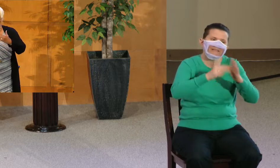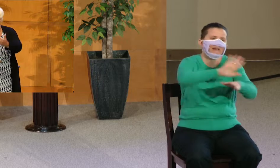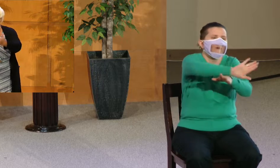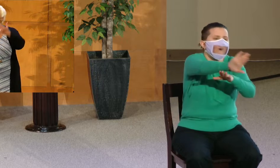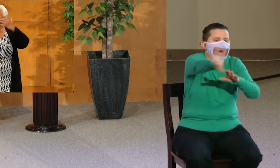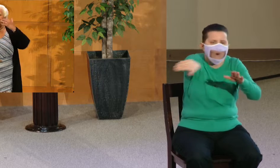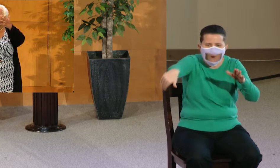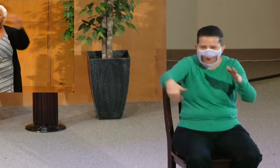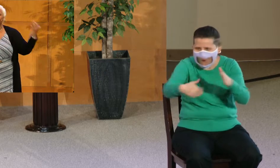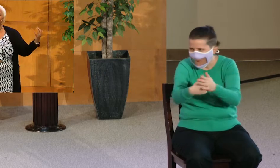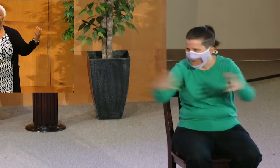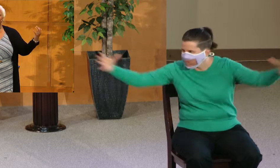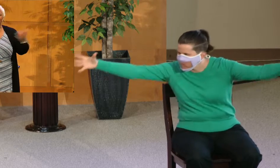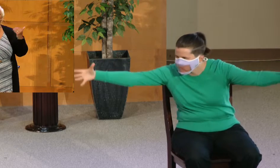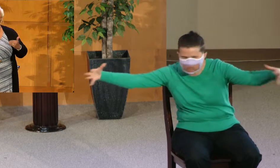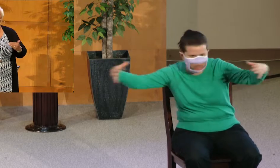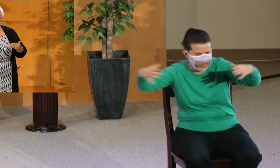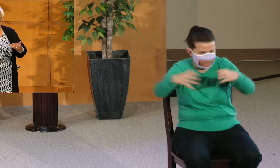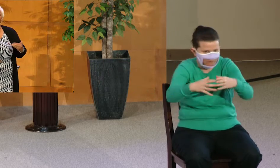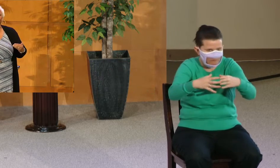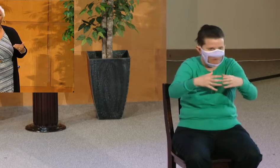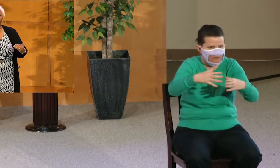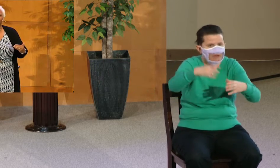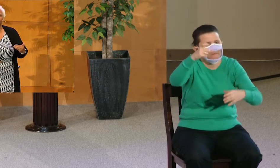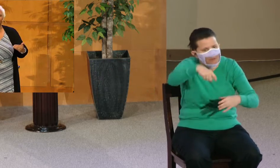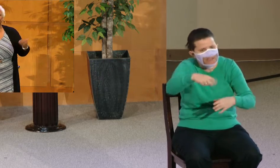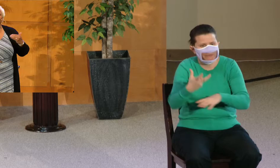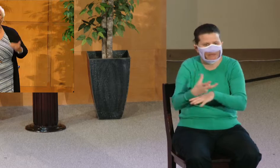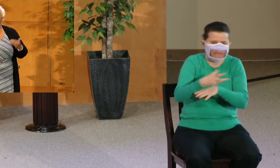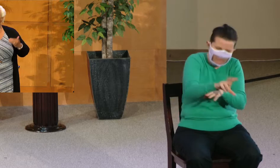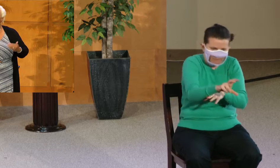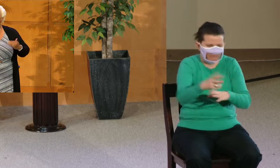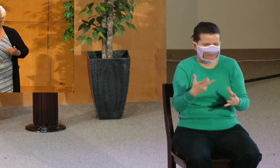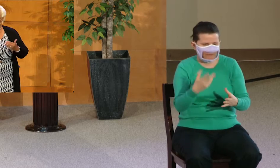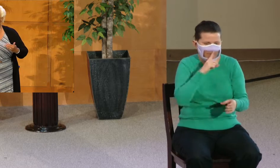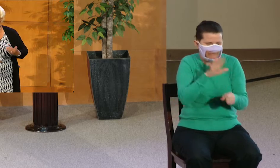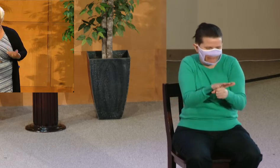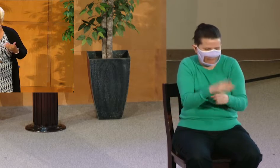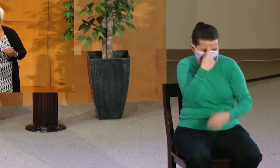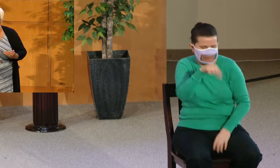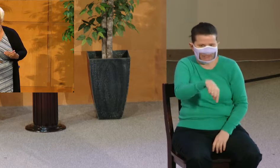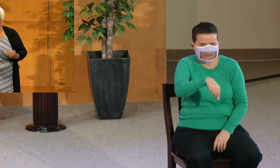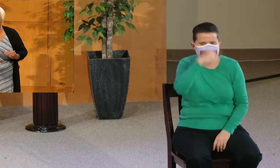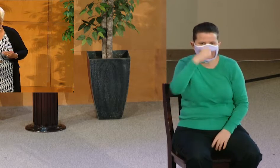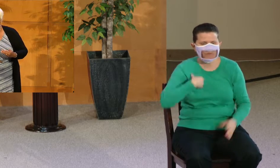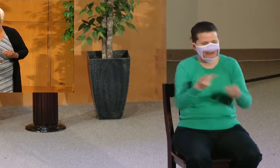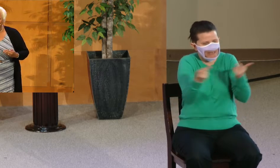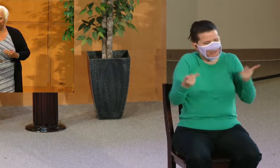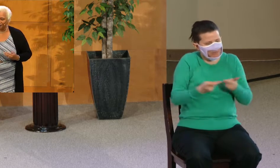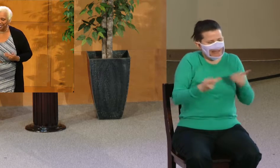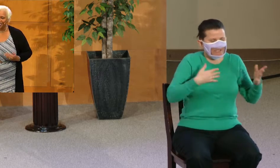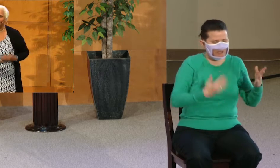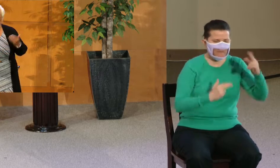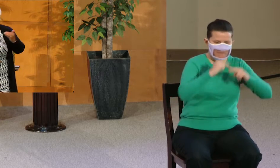because you're going to bring, if you're new, this is the perfect time to be here, because we are in that place of rebuild. And so